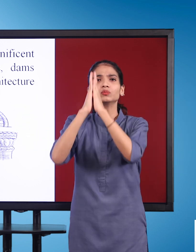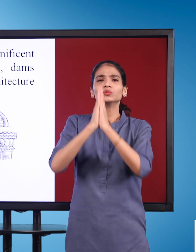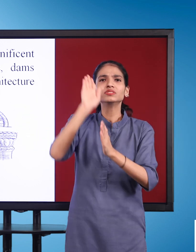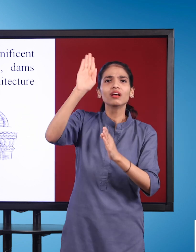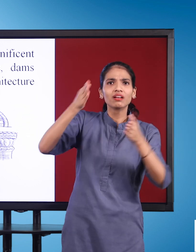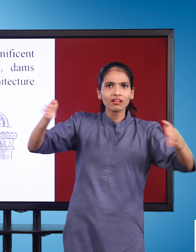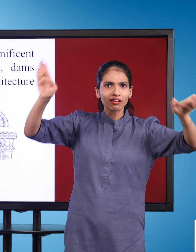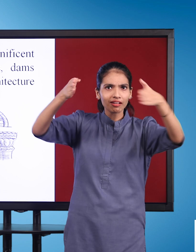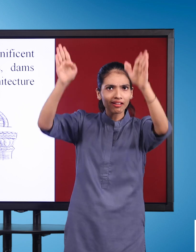Temples,